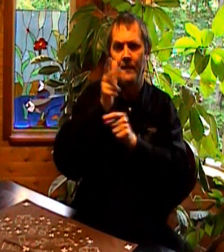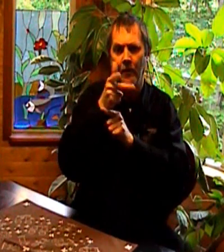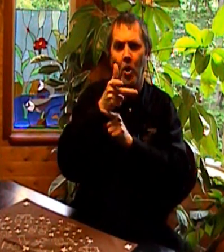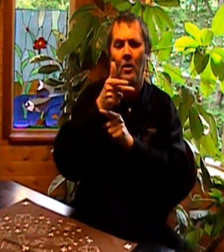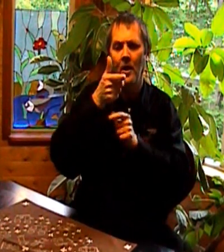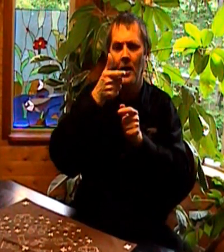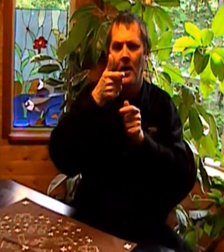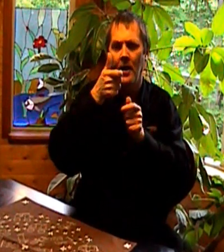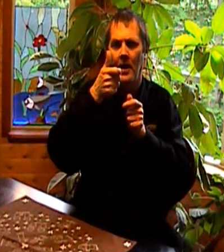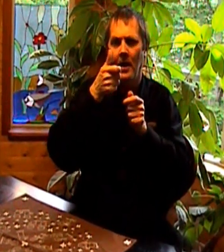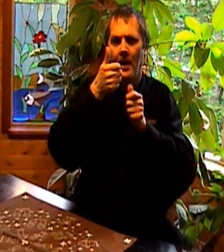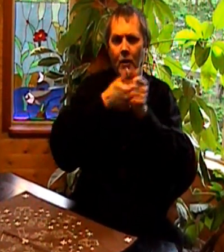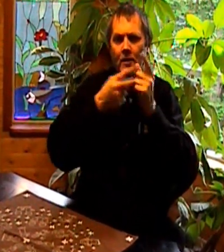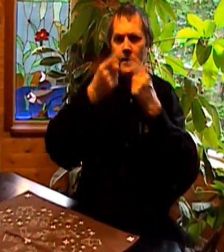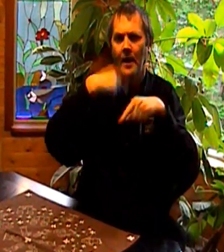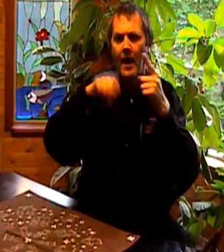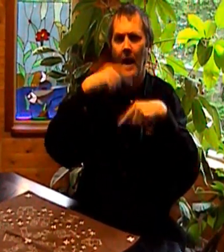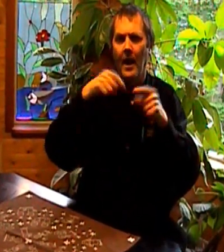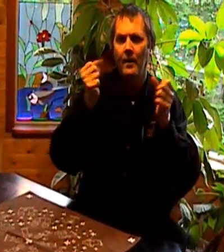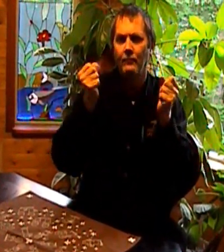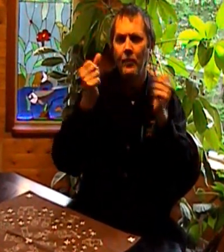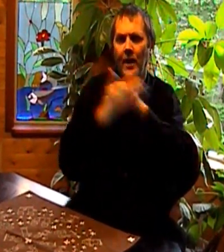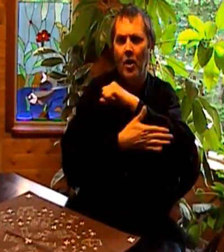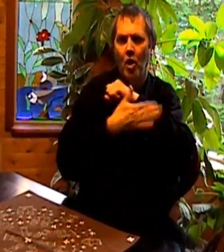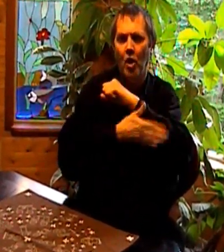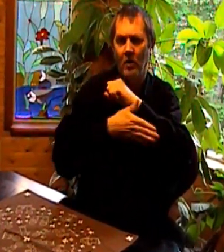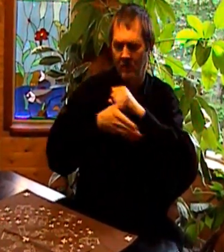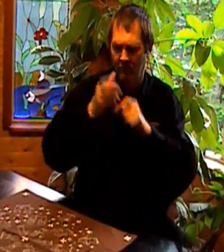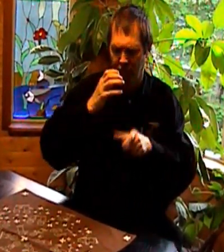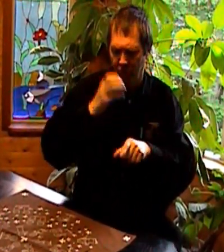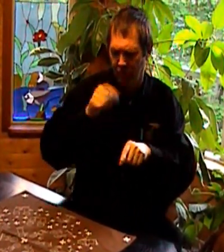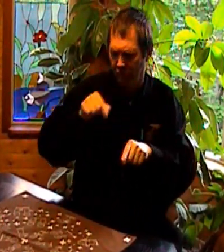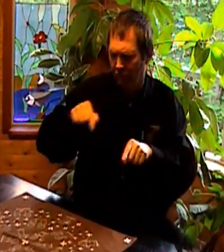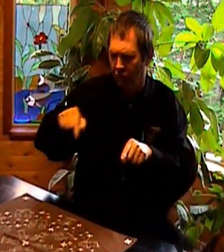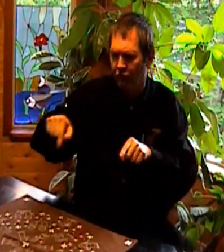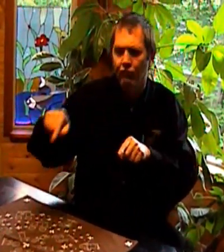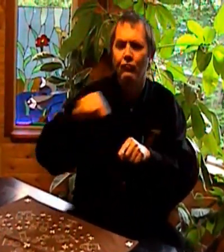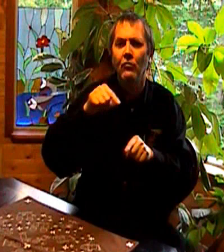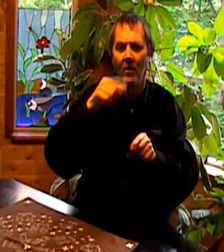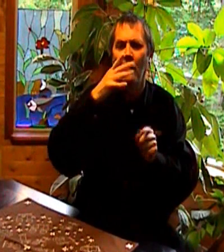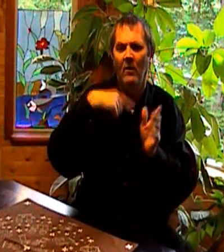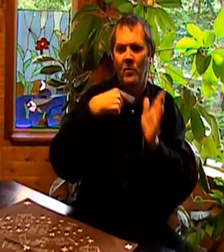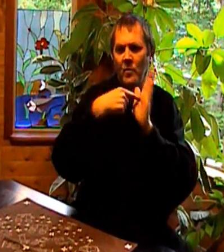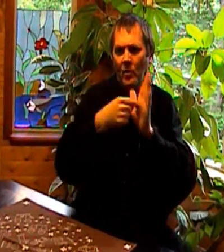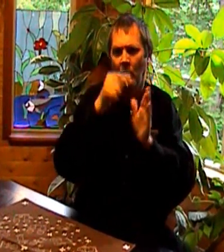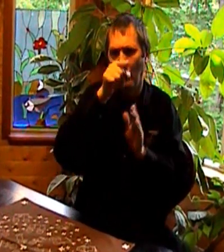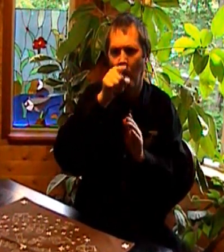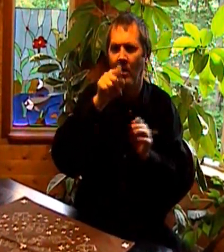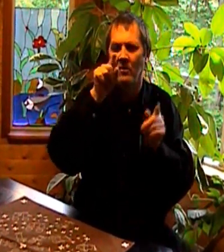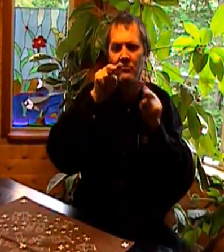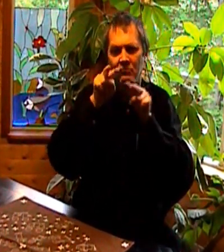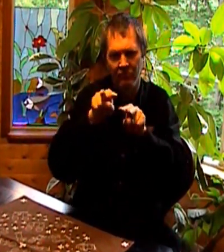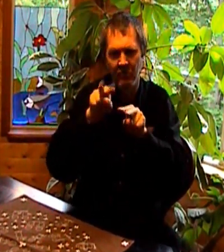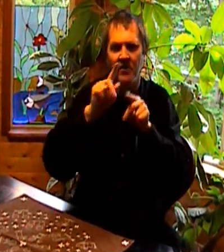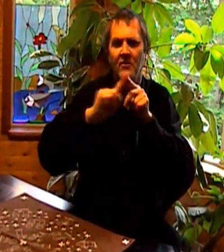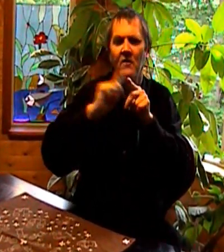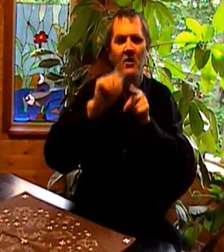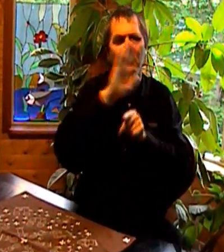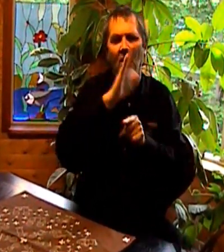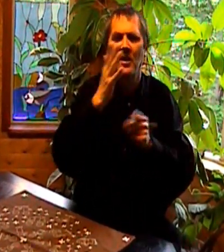Sorting. Sorting. Sorting the eels, they have to weigh so much. Yeah, you're, what's it, 80? 80 grams? Mm-hmm. Now, are you weighing them as you lift